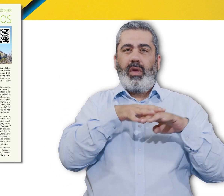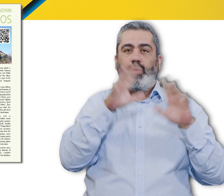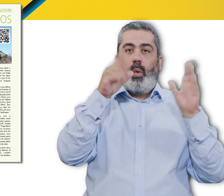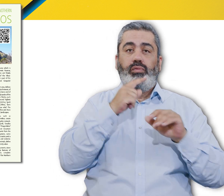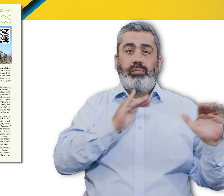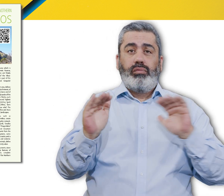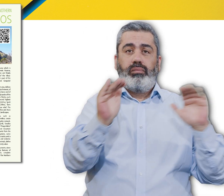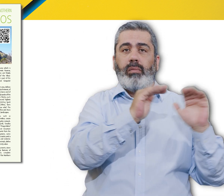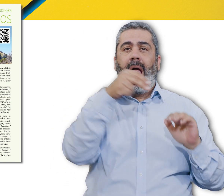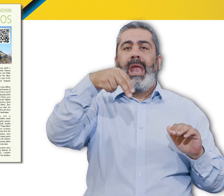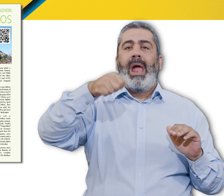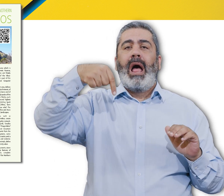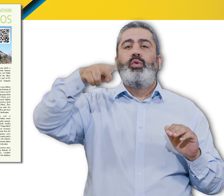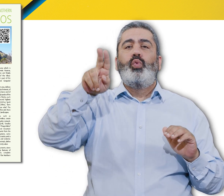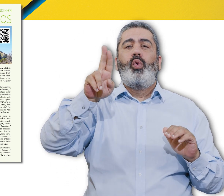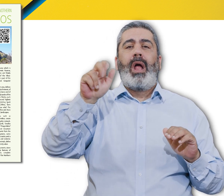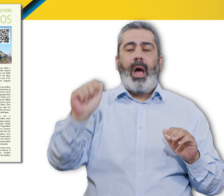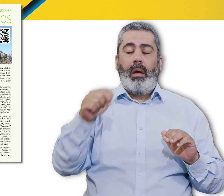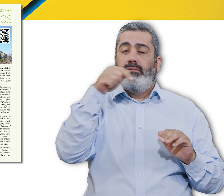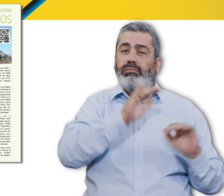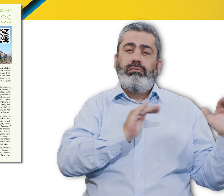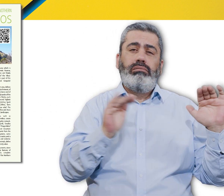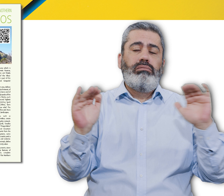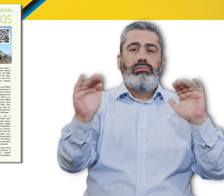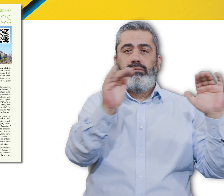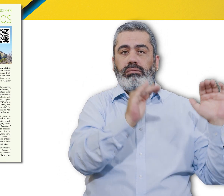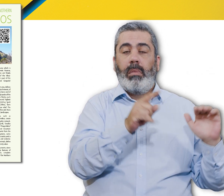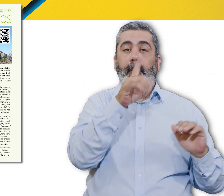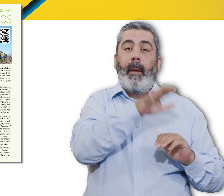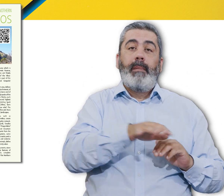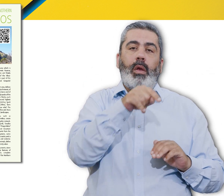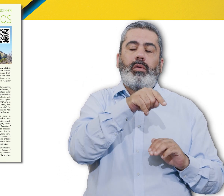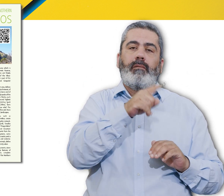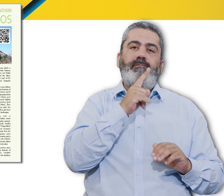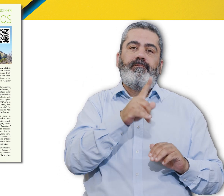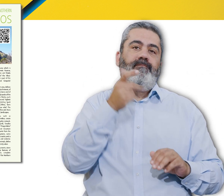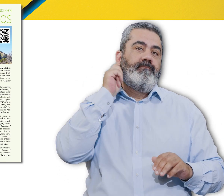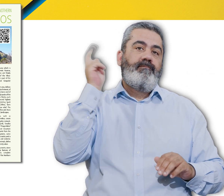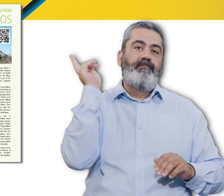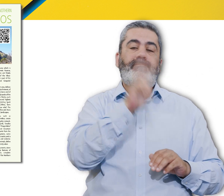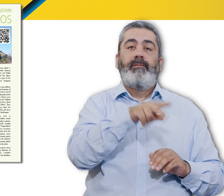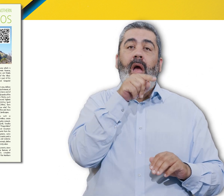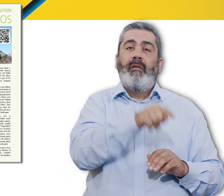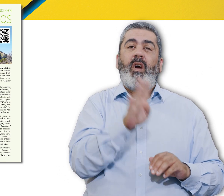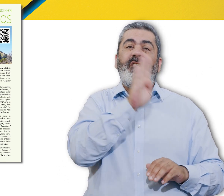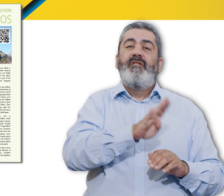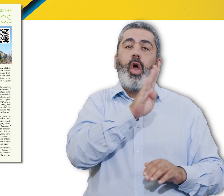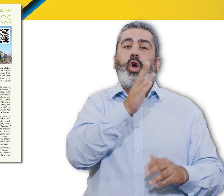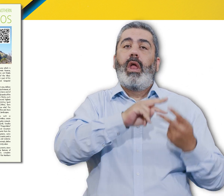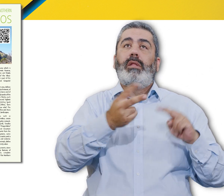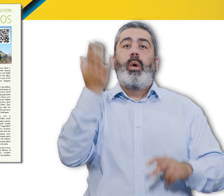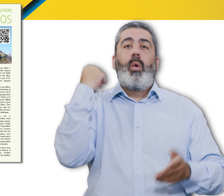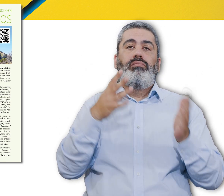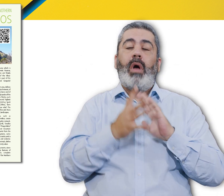pre-existing national parks, the Vicusaras and the Pindos, Valladolid National Parks, and 11 areas of the European Network